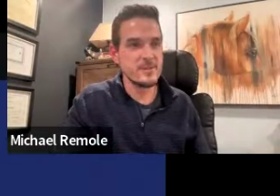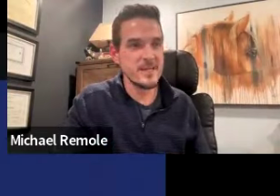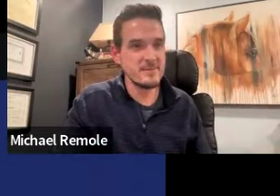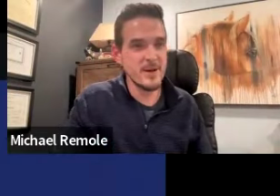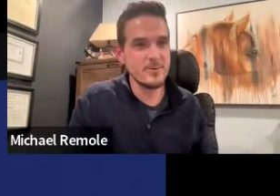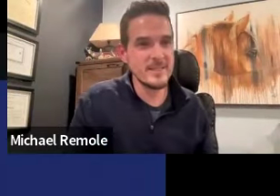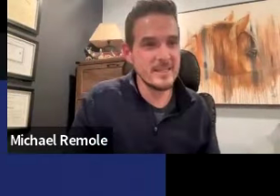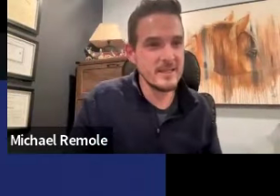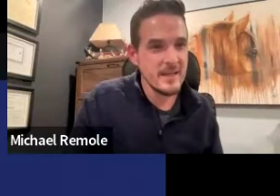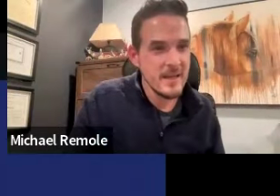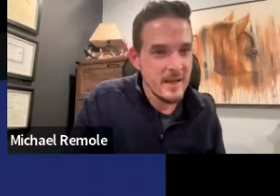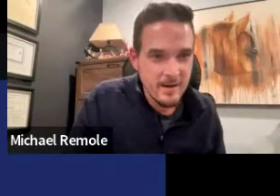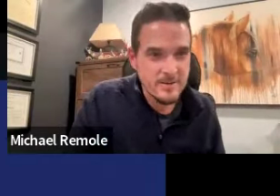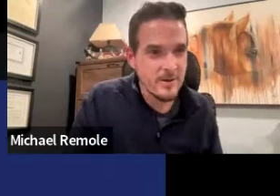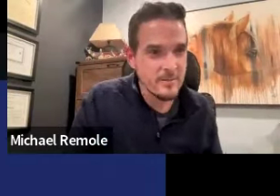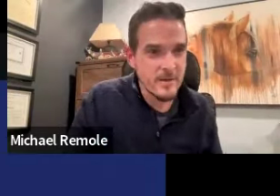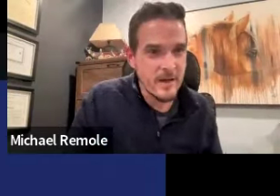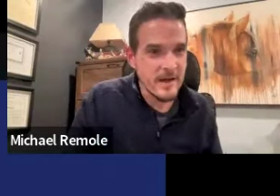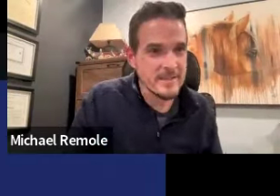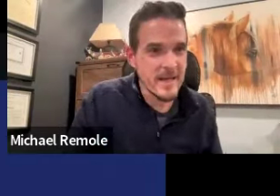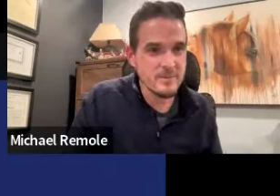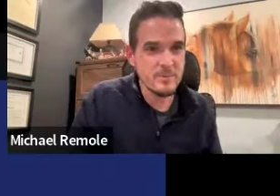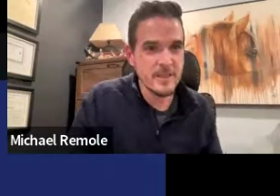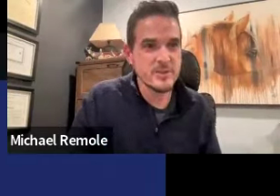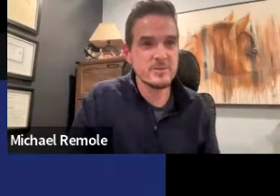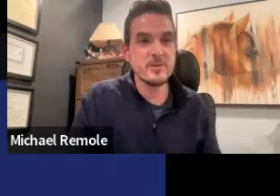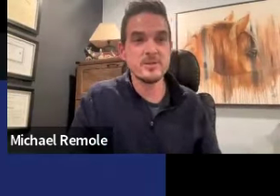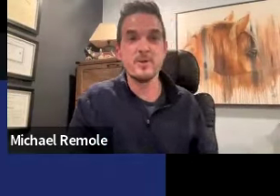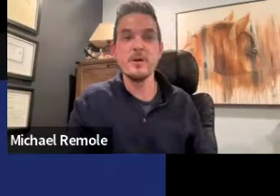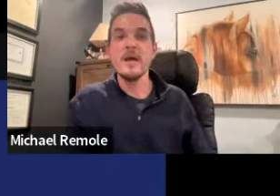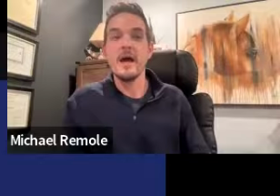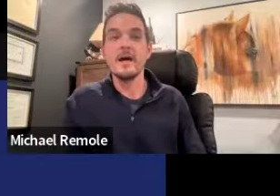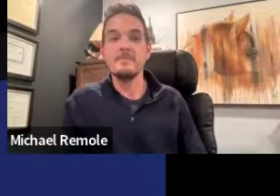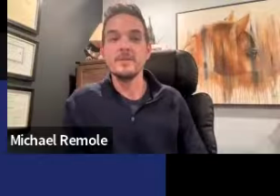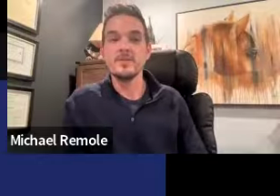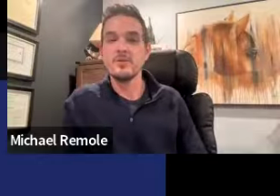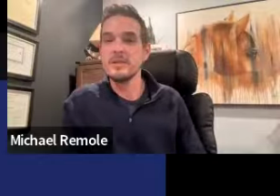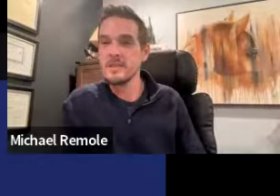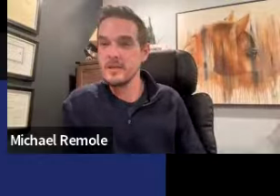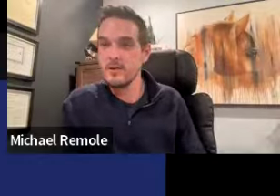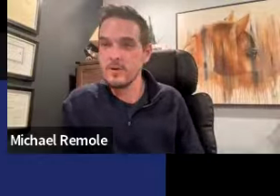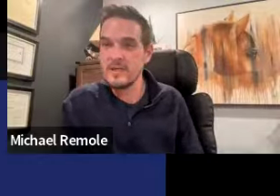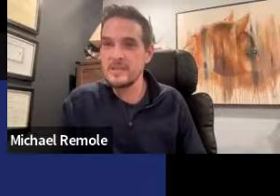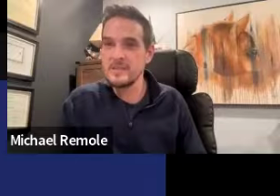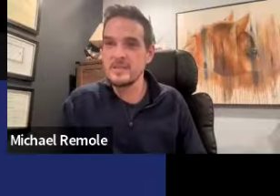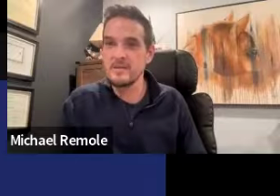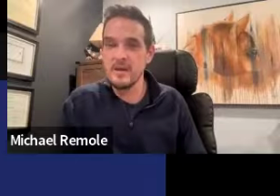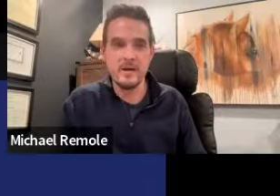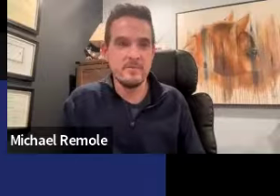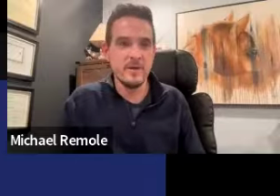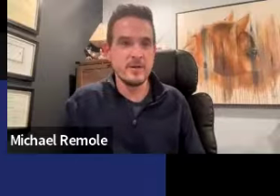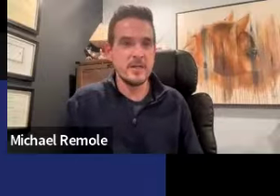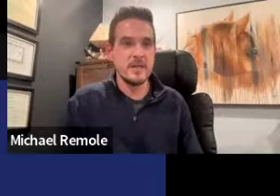Seeing sensory assessment, OT, sorry, attachment relationships. So this kiddo